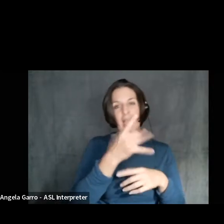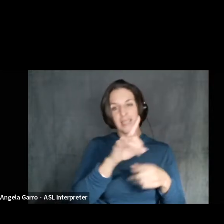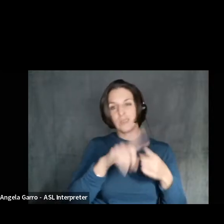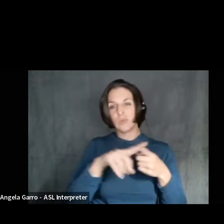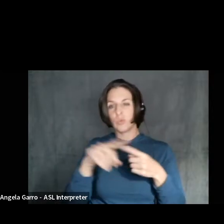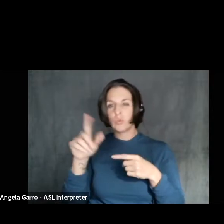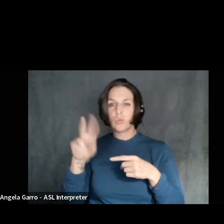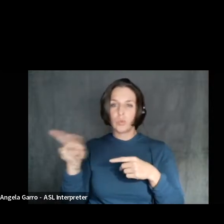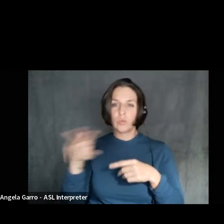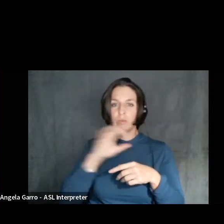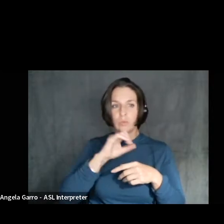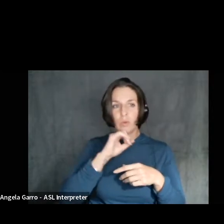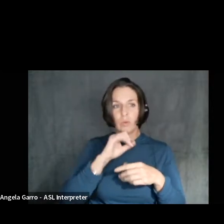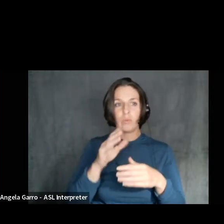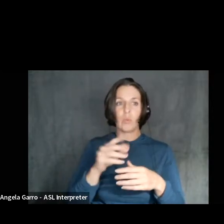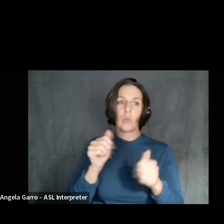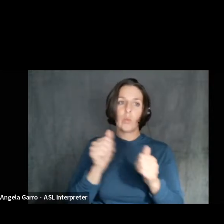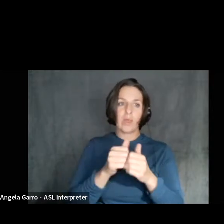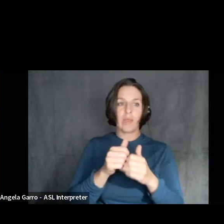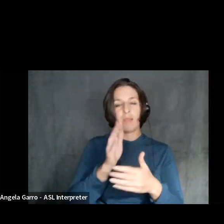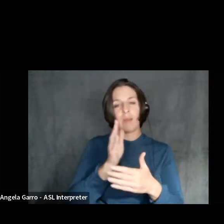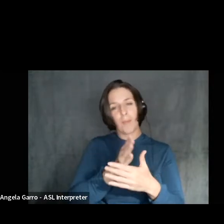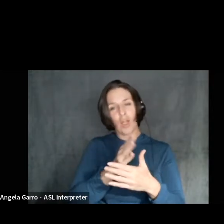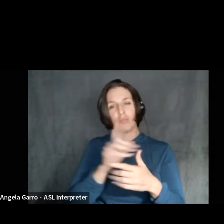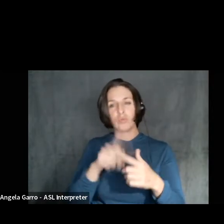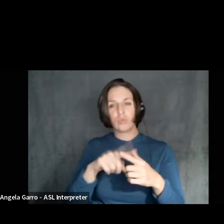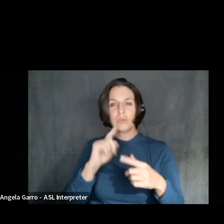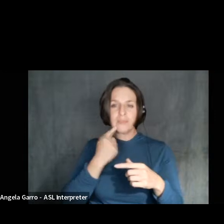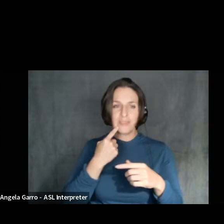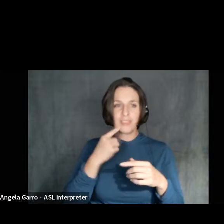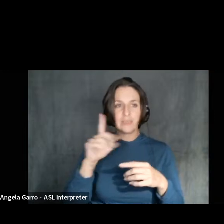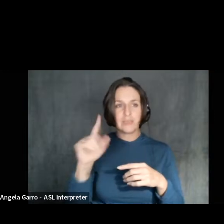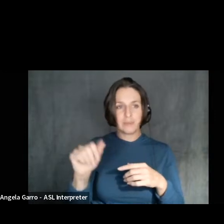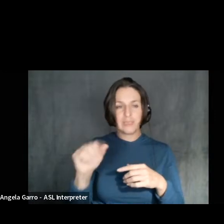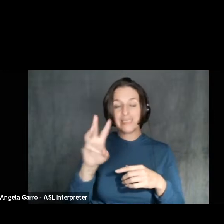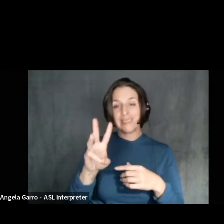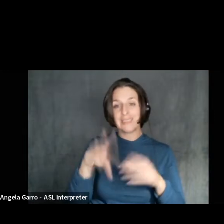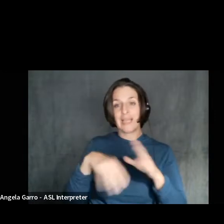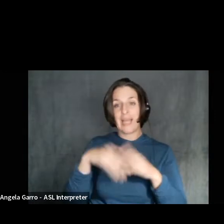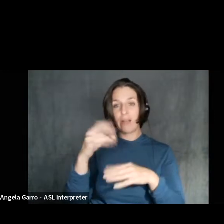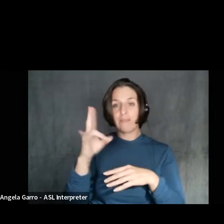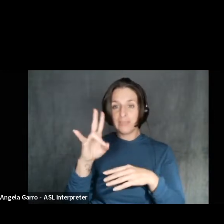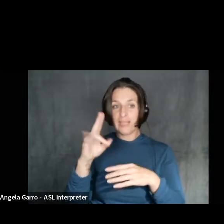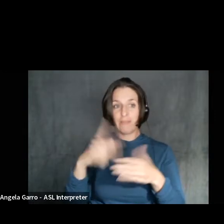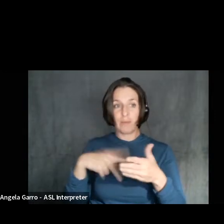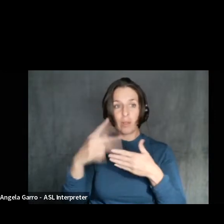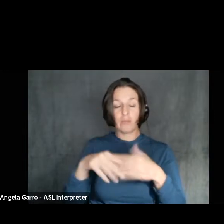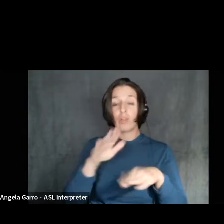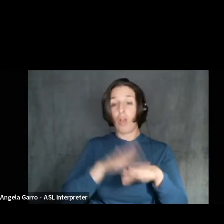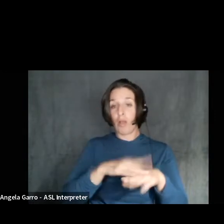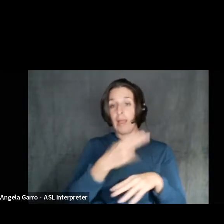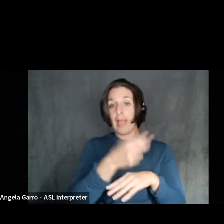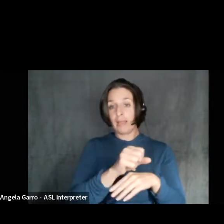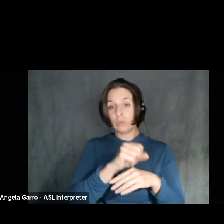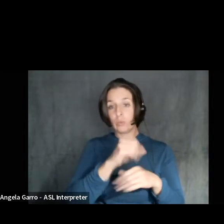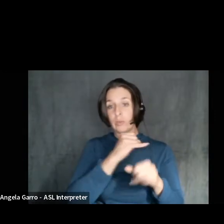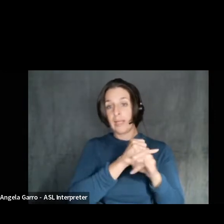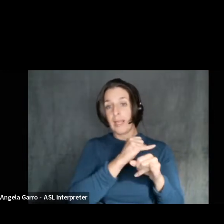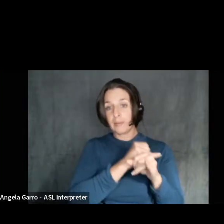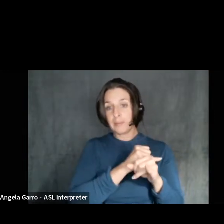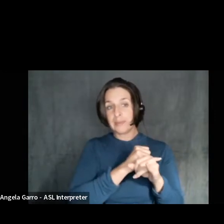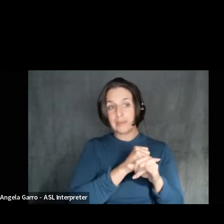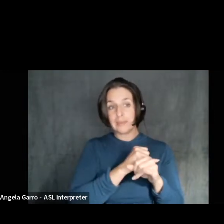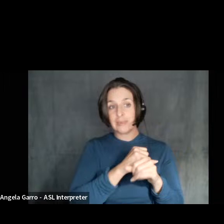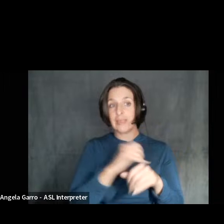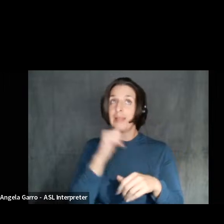within our district with moderate to severe disabilities. So 6 of these 7 programs are housed on a high school campus. And not